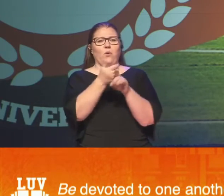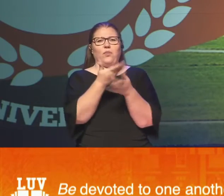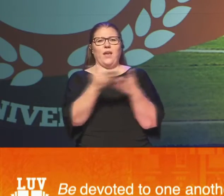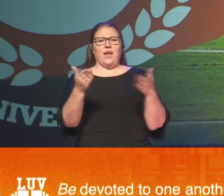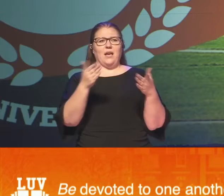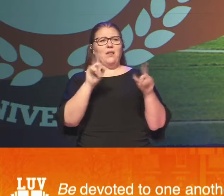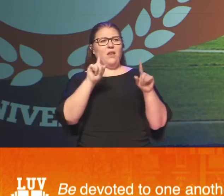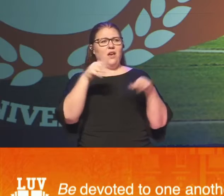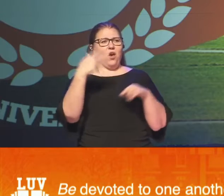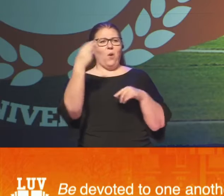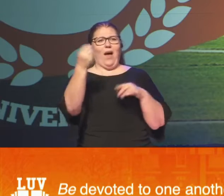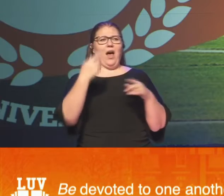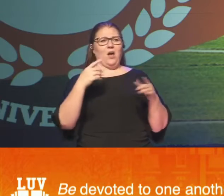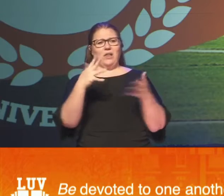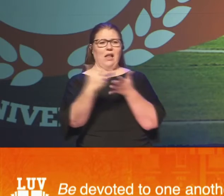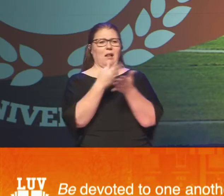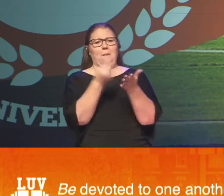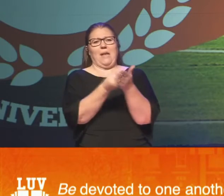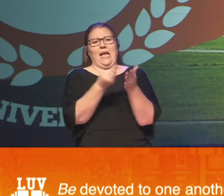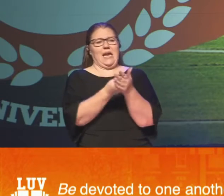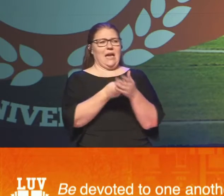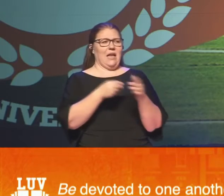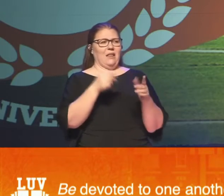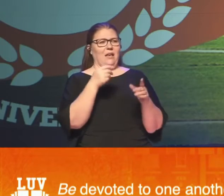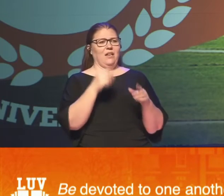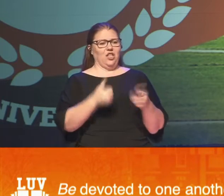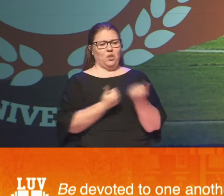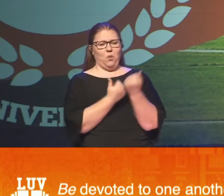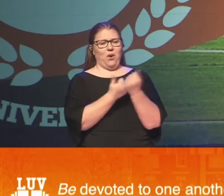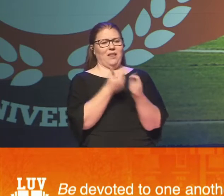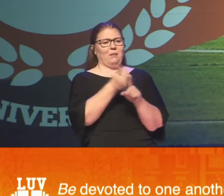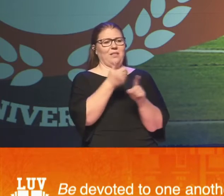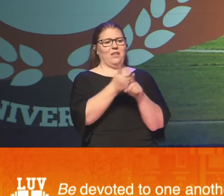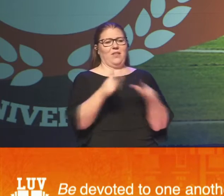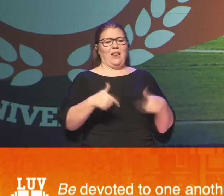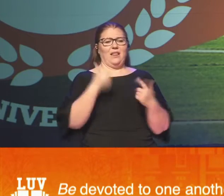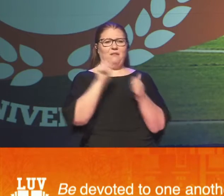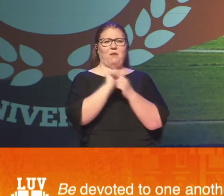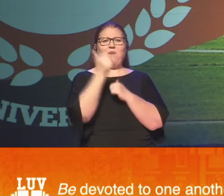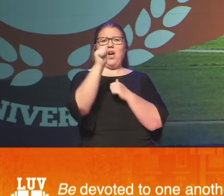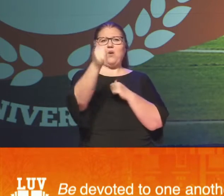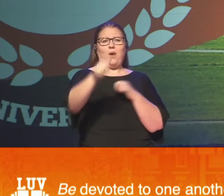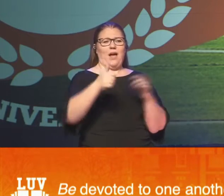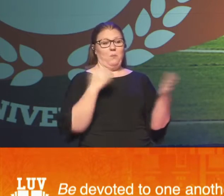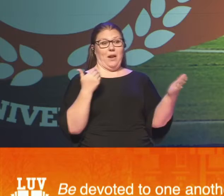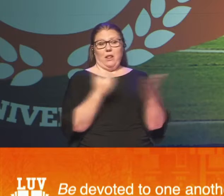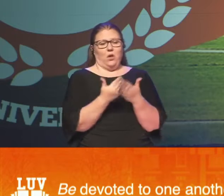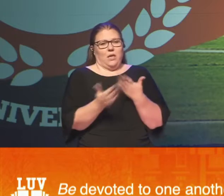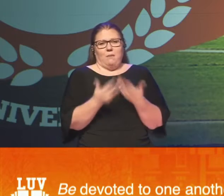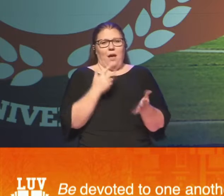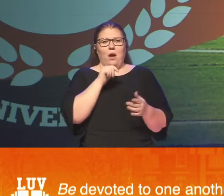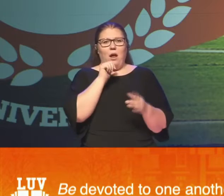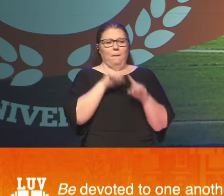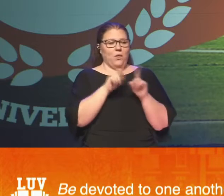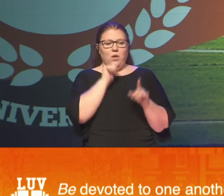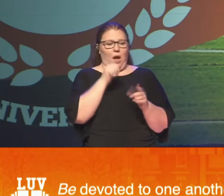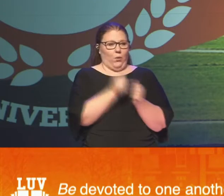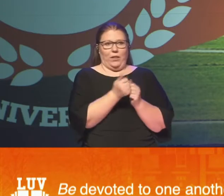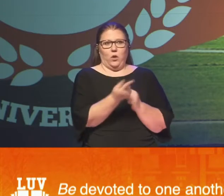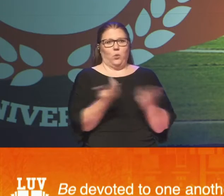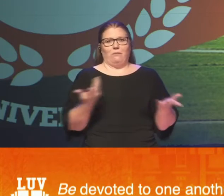when they go off and they make their millions of dollars and they're out on their own and maybe they live someplace far away or maybe they live close. It doesn't really matter, but they're not with you,